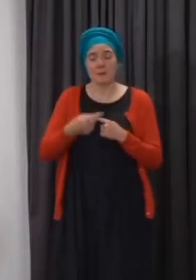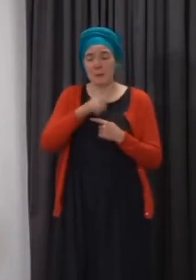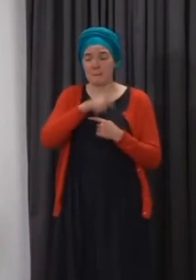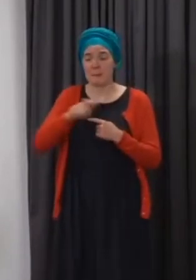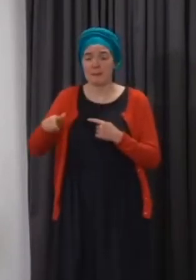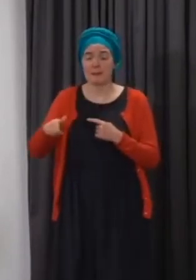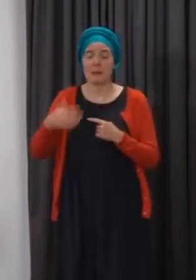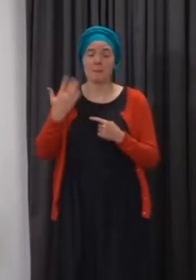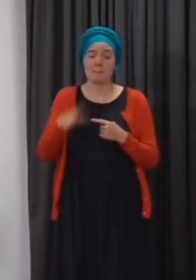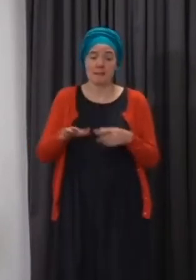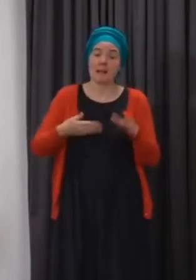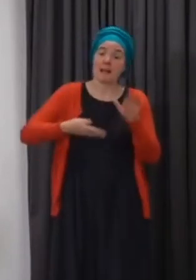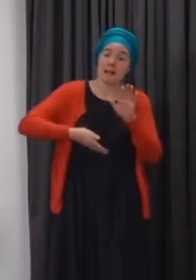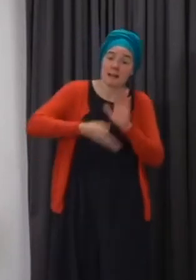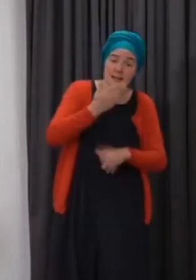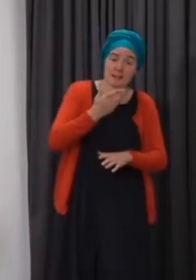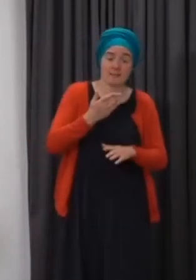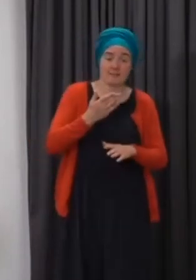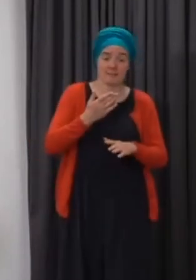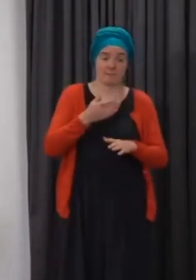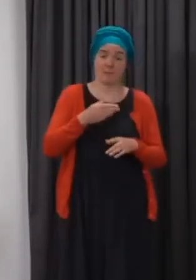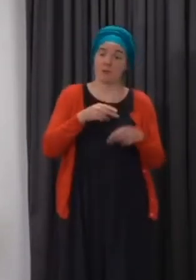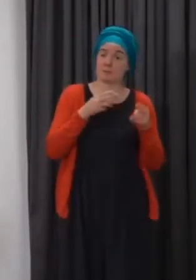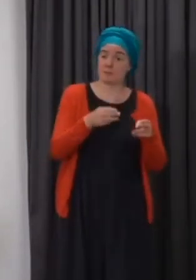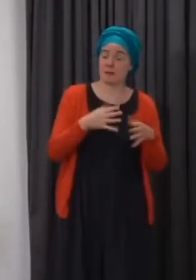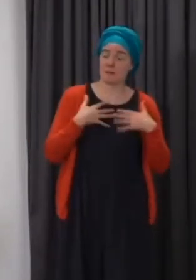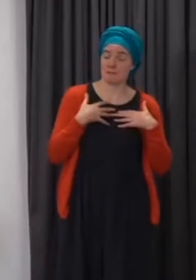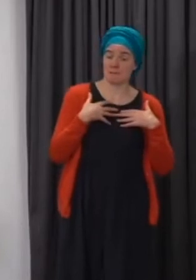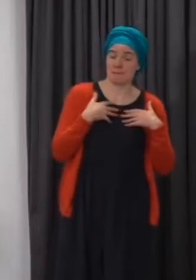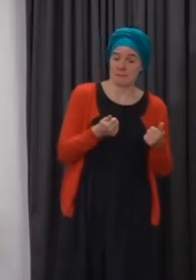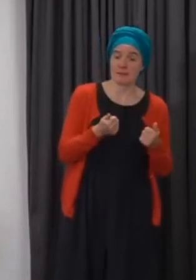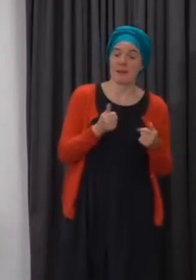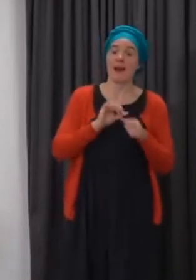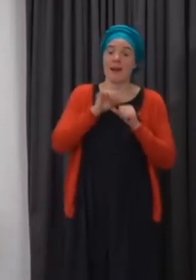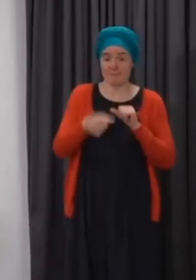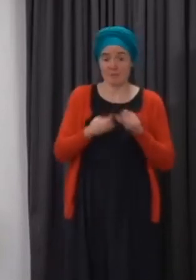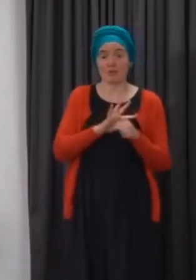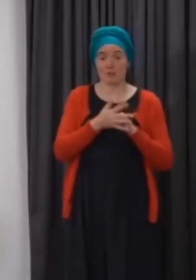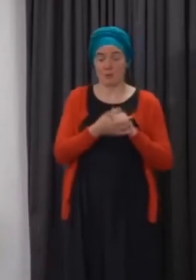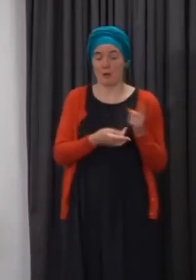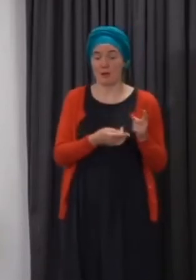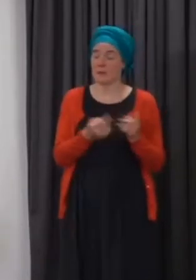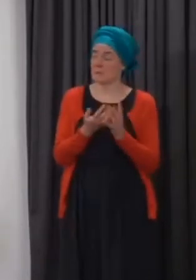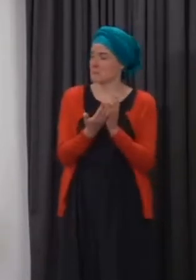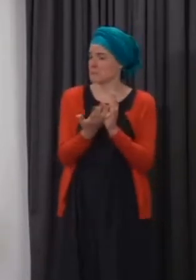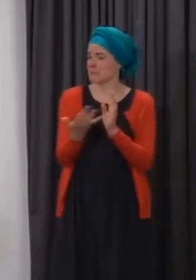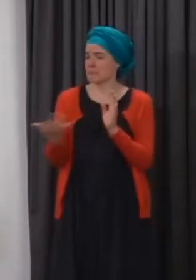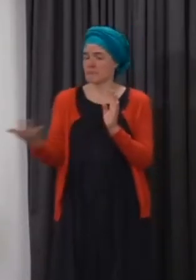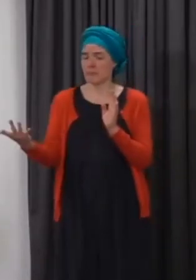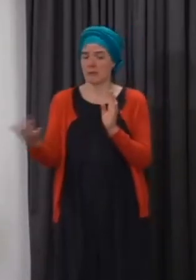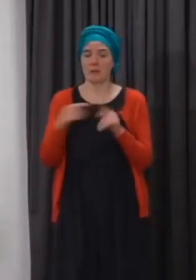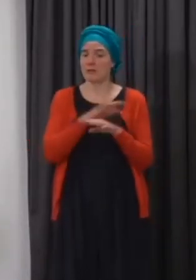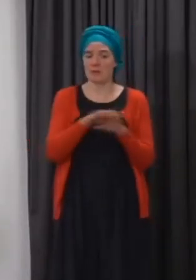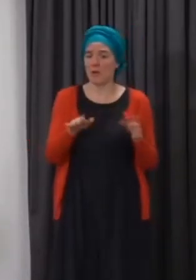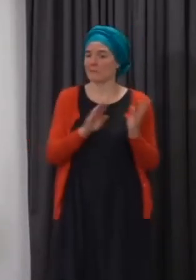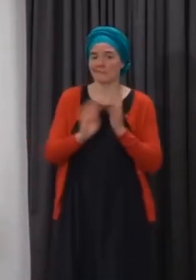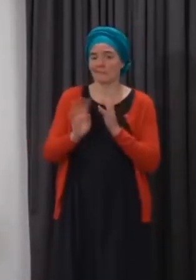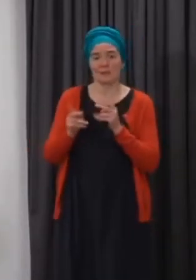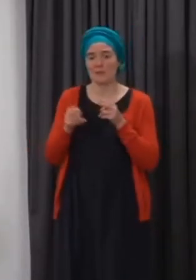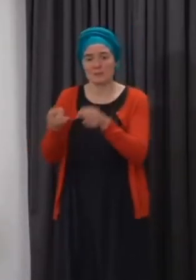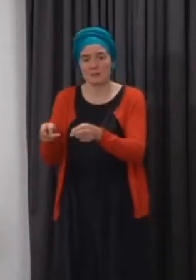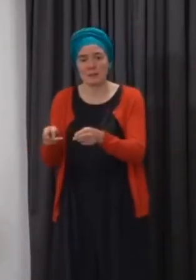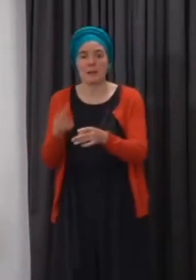who have had coronavirus, of course, have not needed hospital treatment. I've been asked over recent weeks about